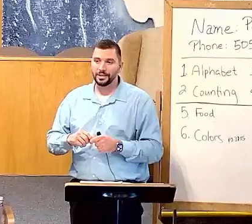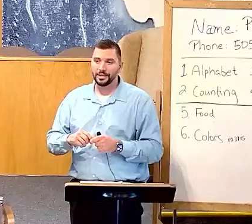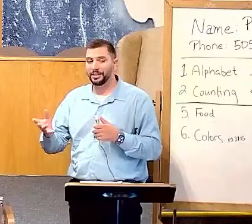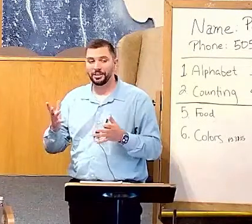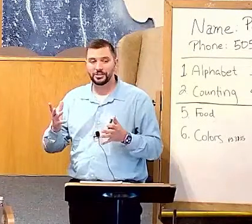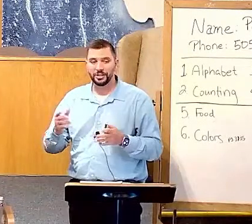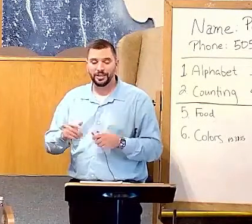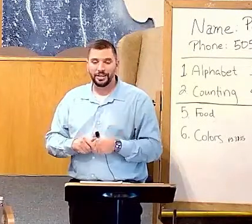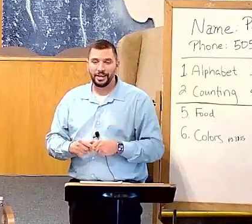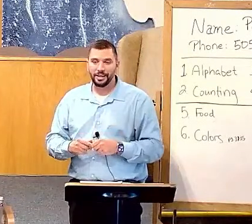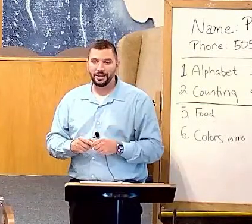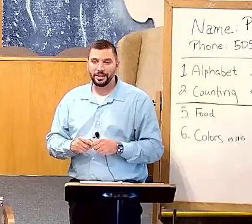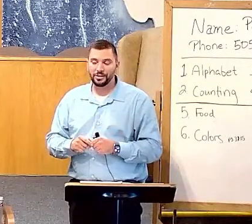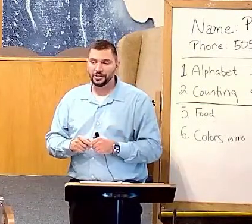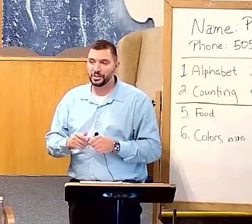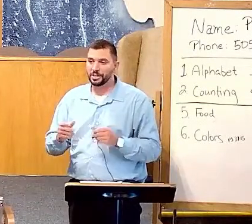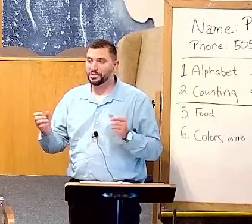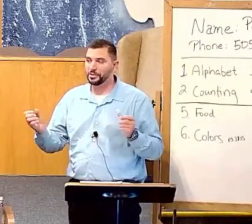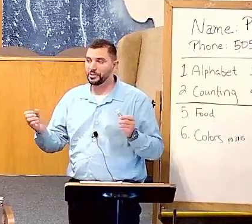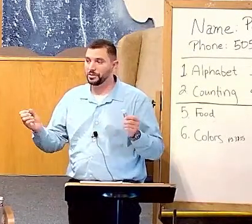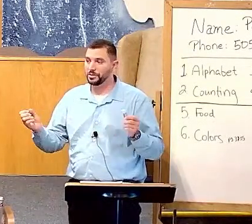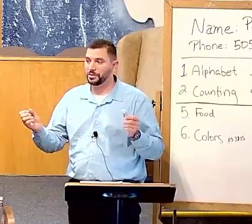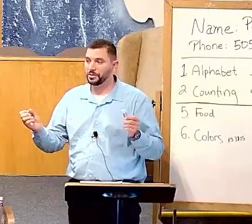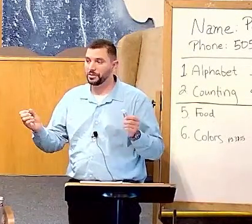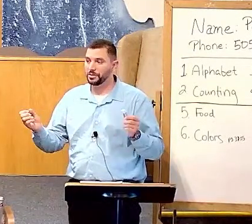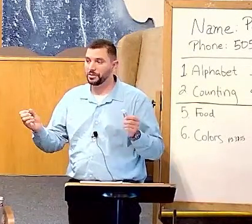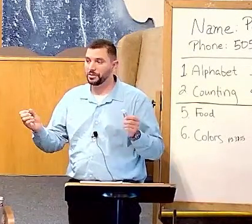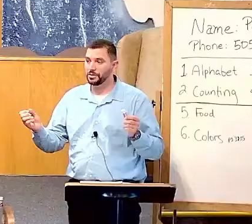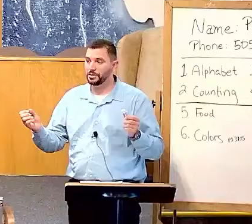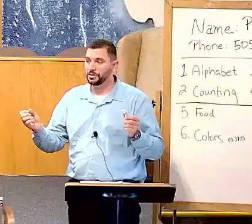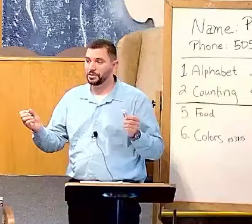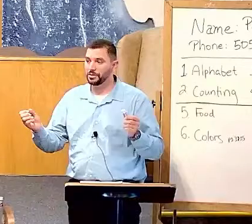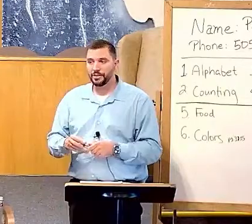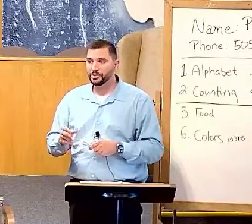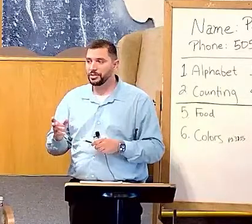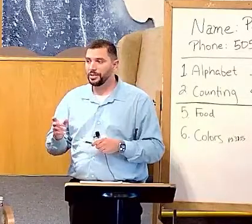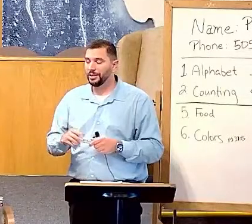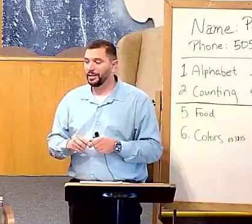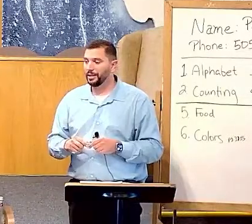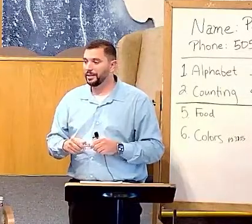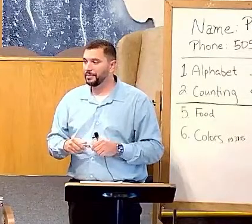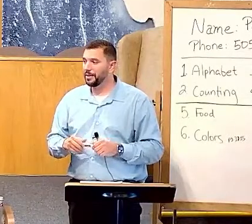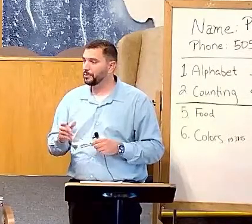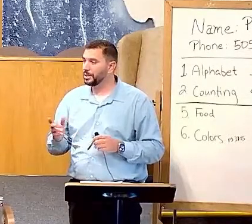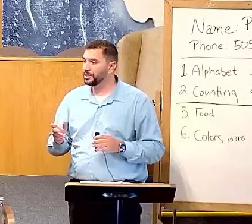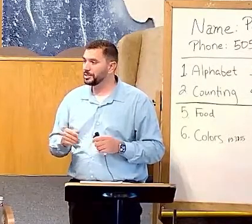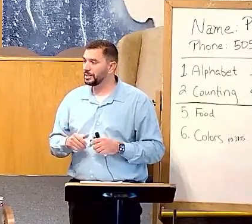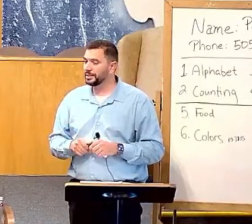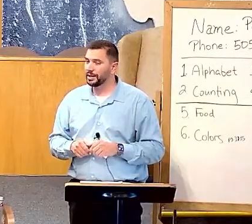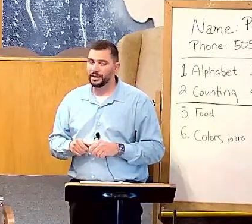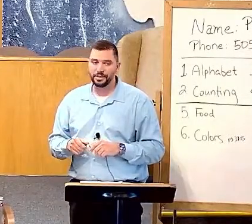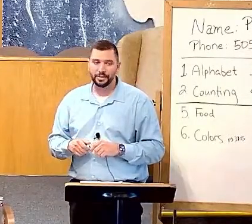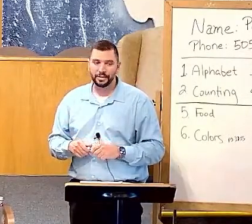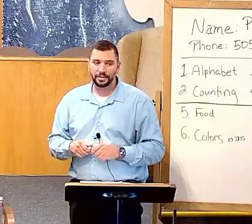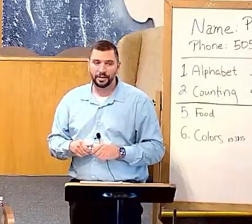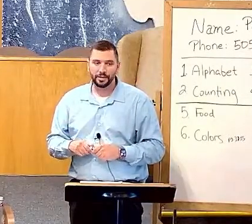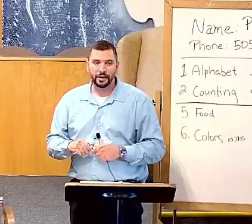it. And you could send it to the group, or you could send it to me individually. And if you have questions like that, anything like that,